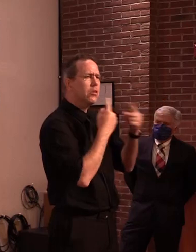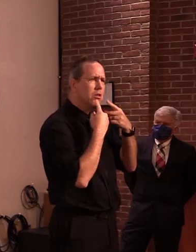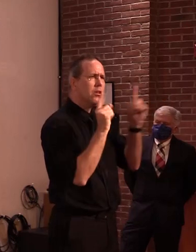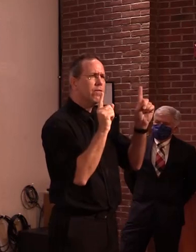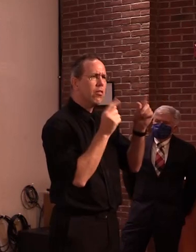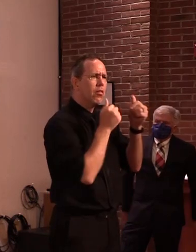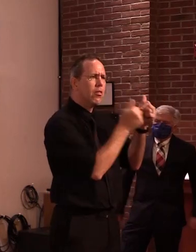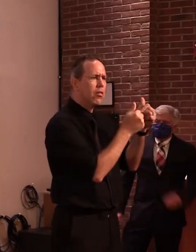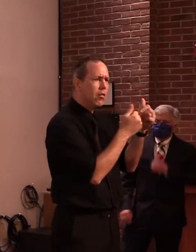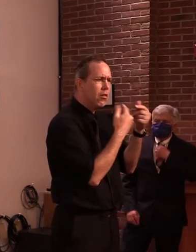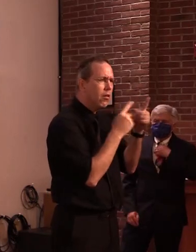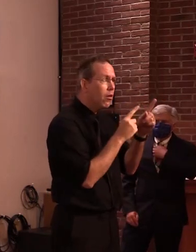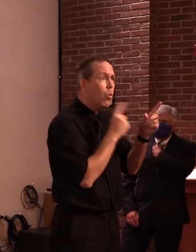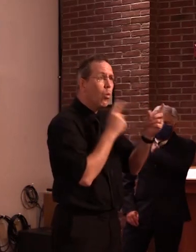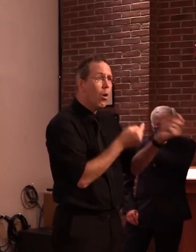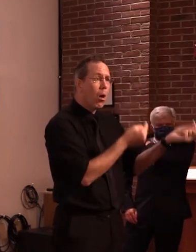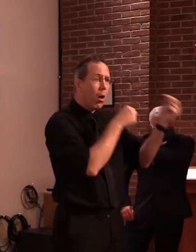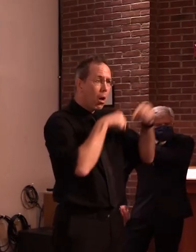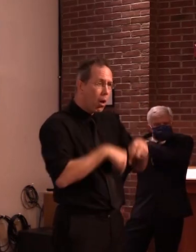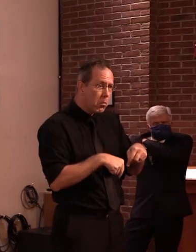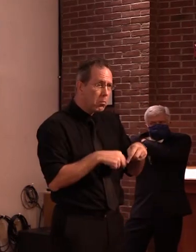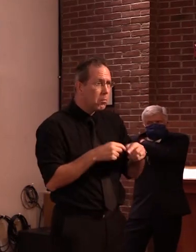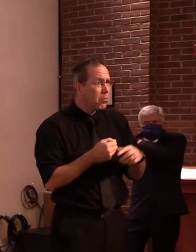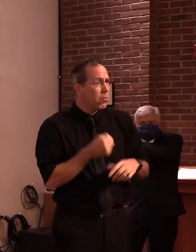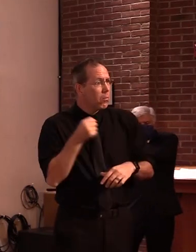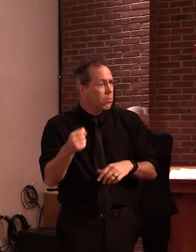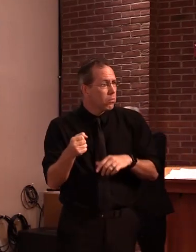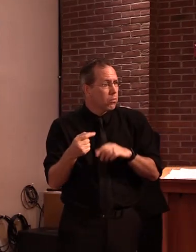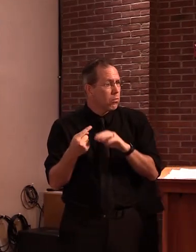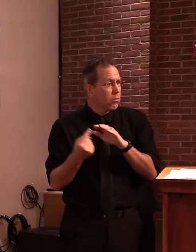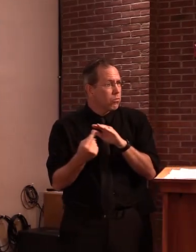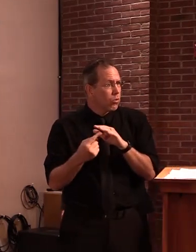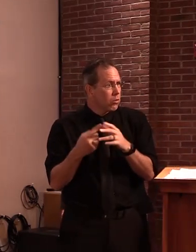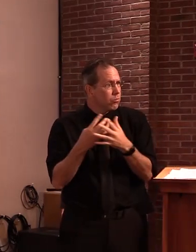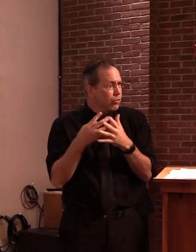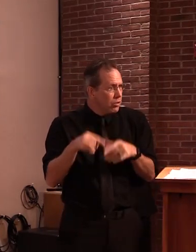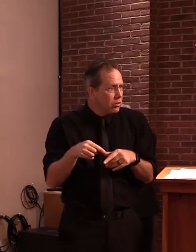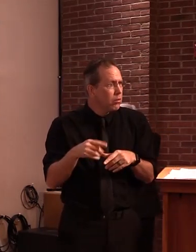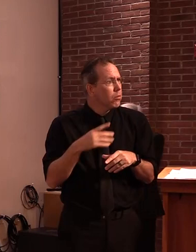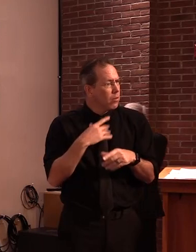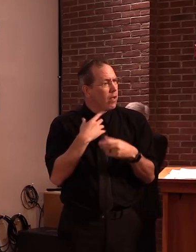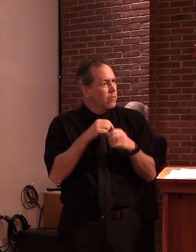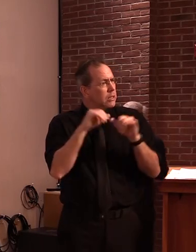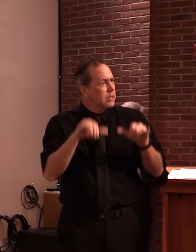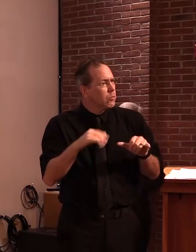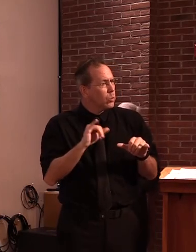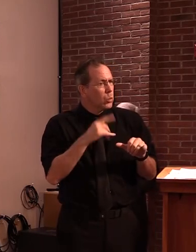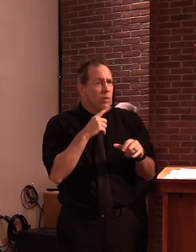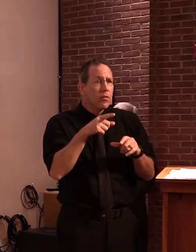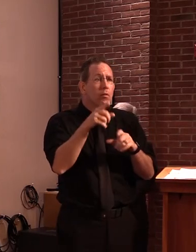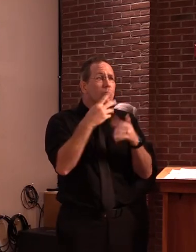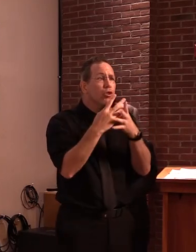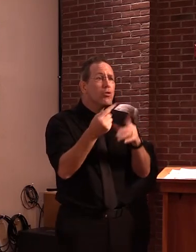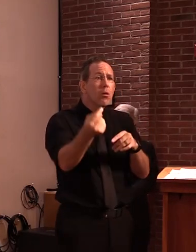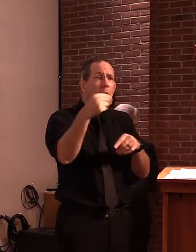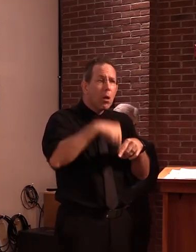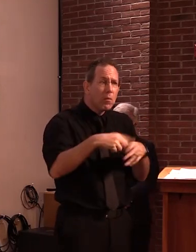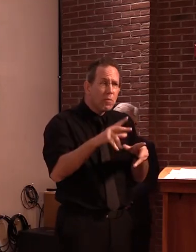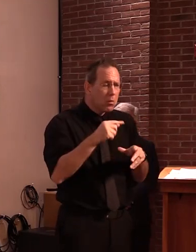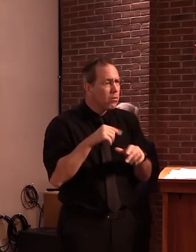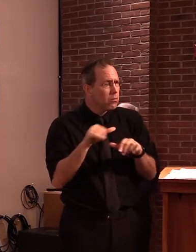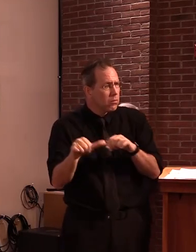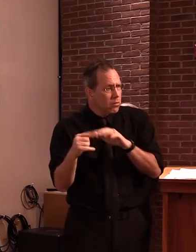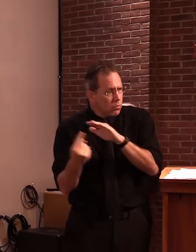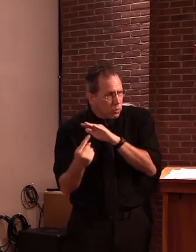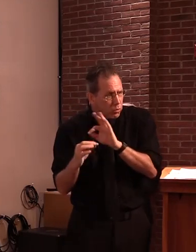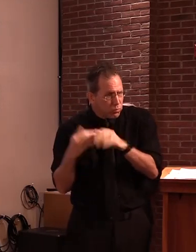inmate coming into our prison system, but all of the protocols that we've developed are really to make sure that we